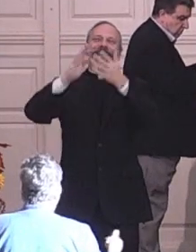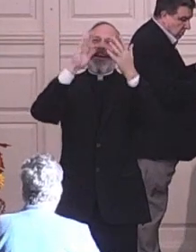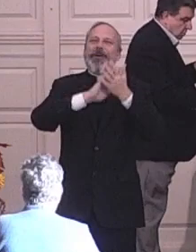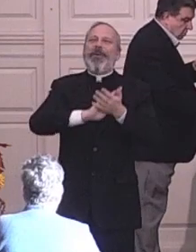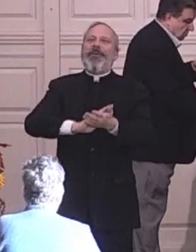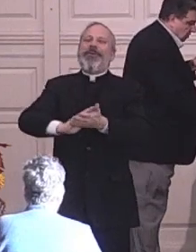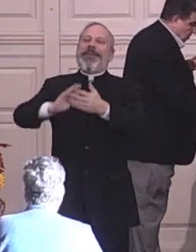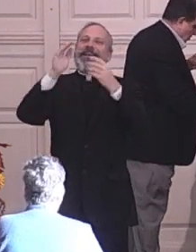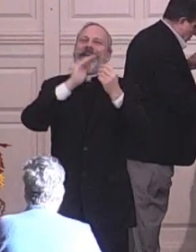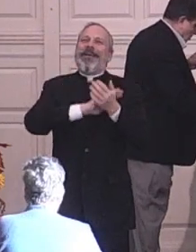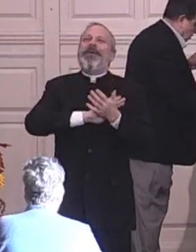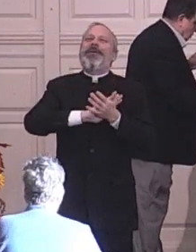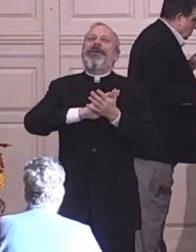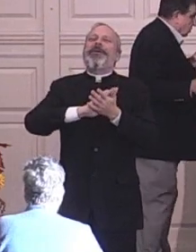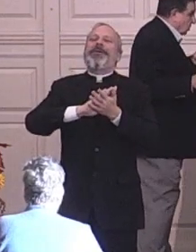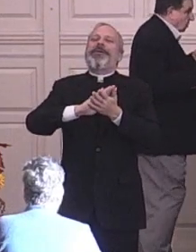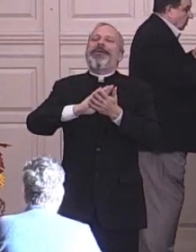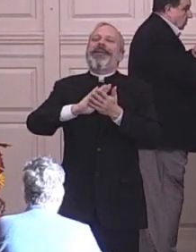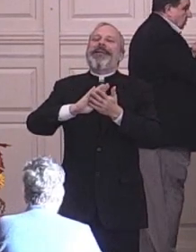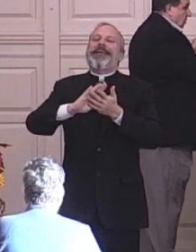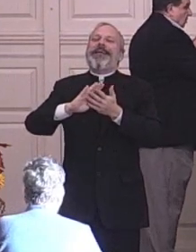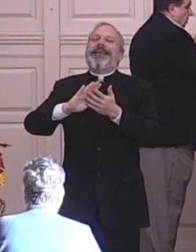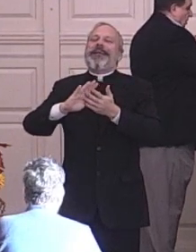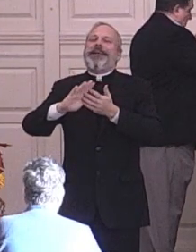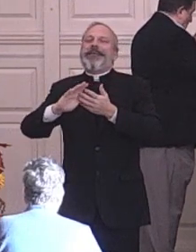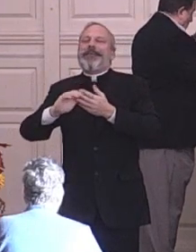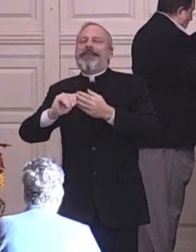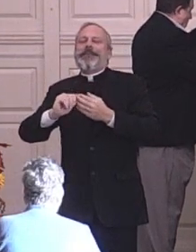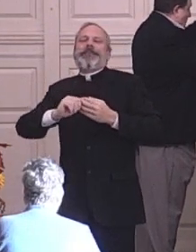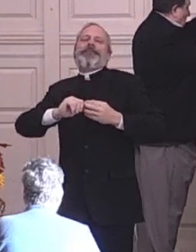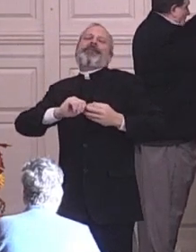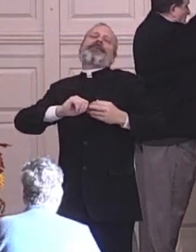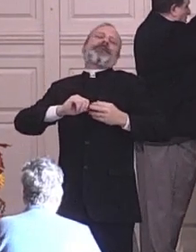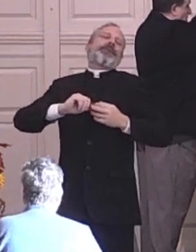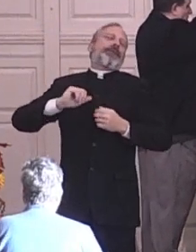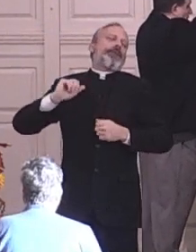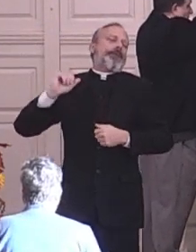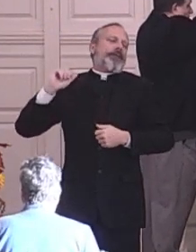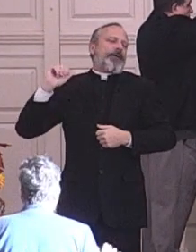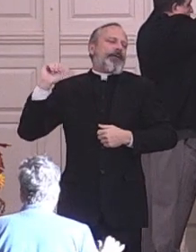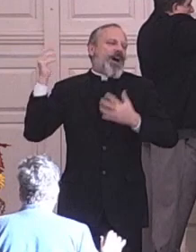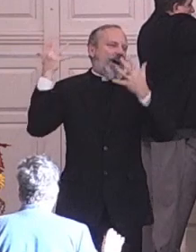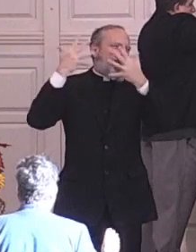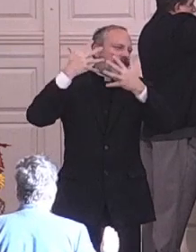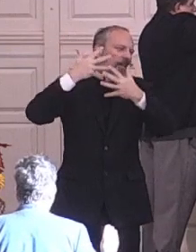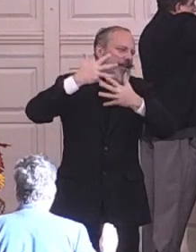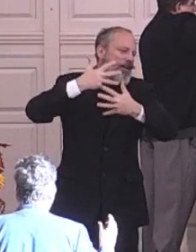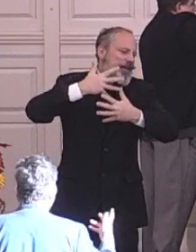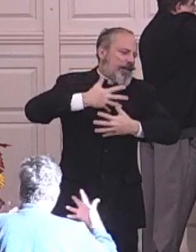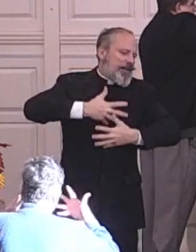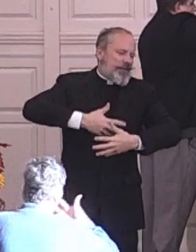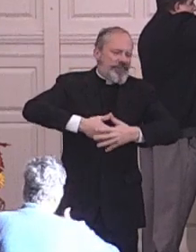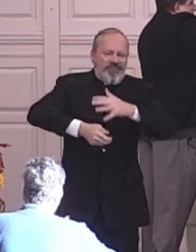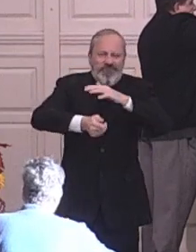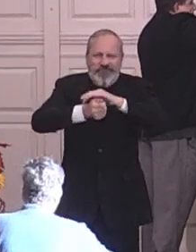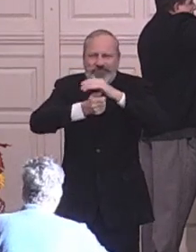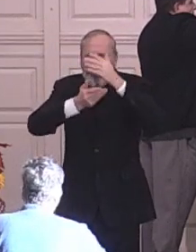Holy, holy, holy, though the darkness hide